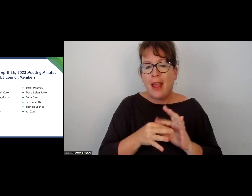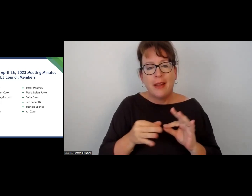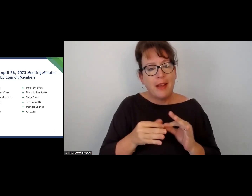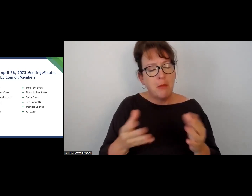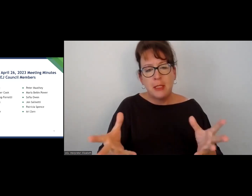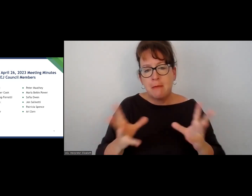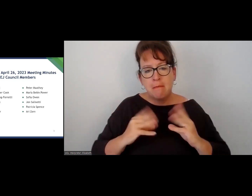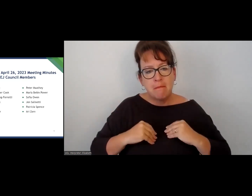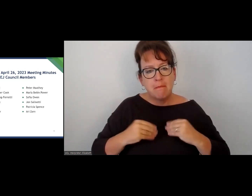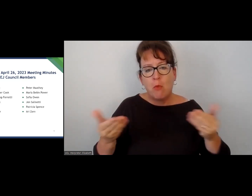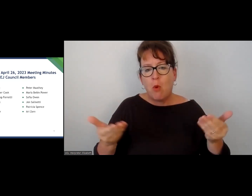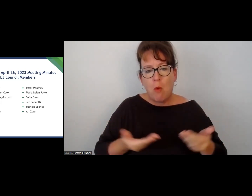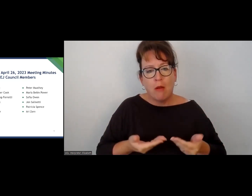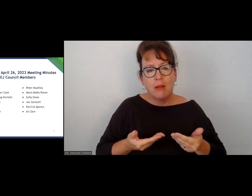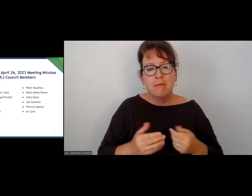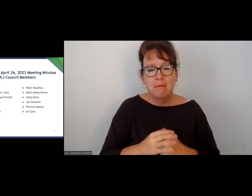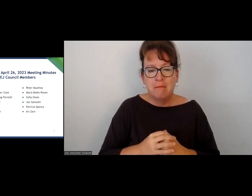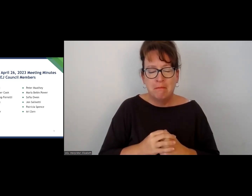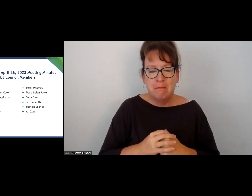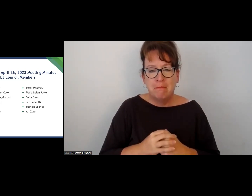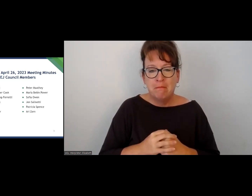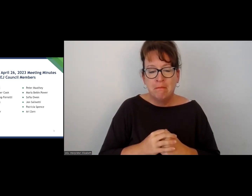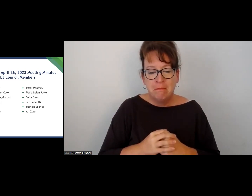questions from the public.